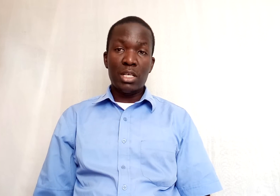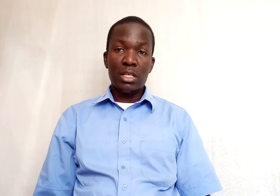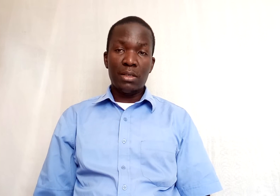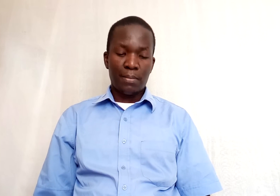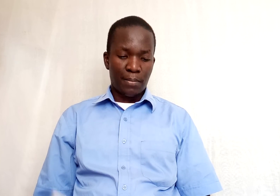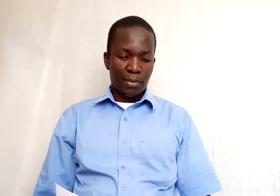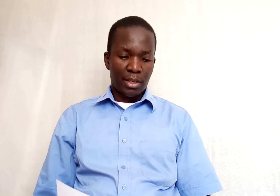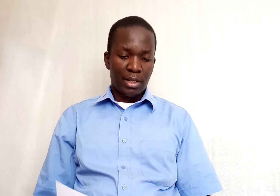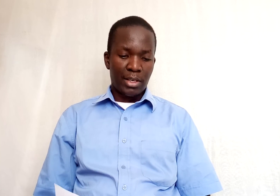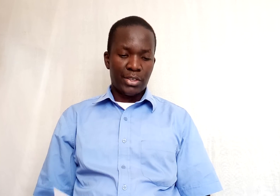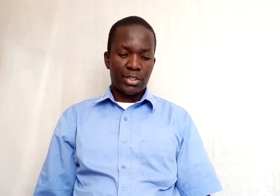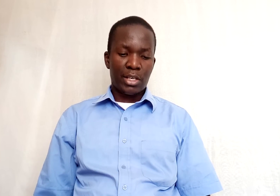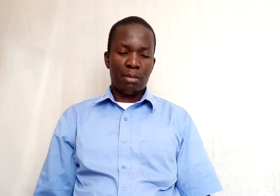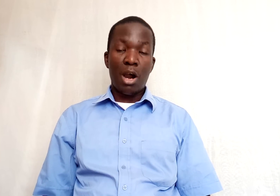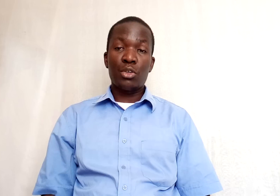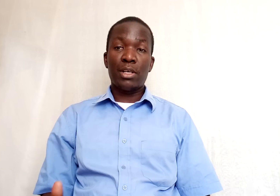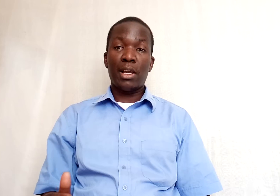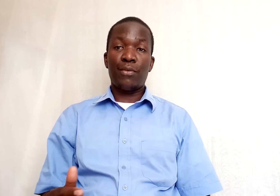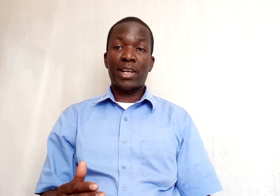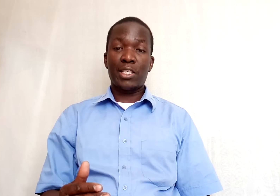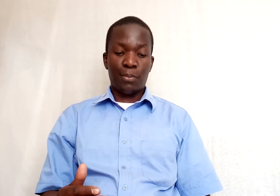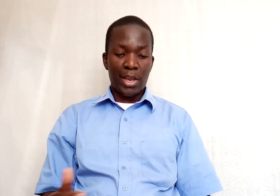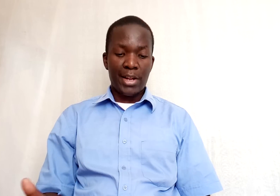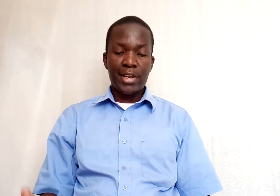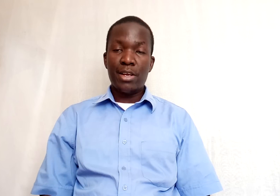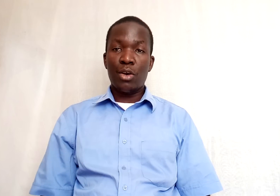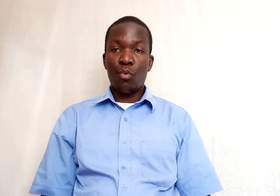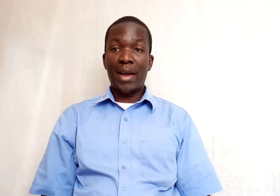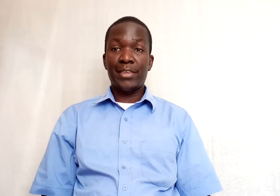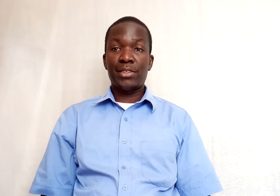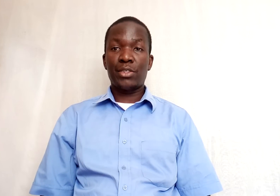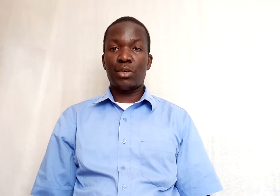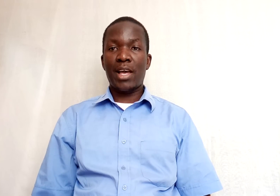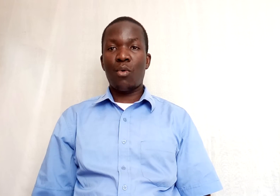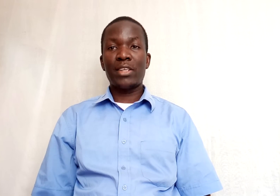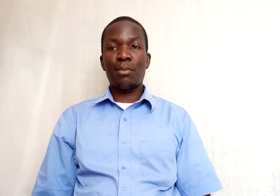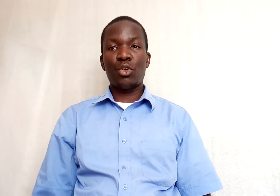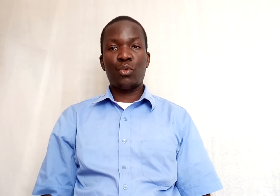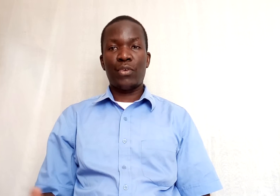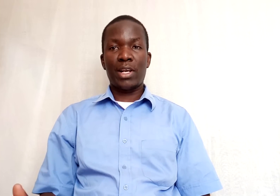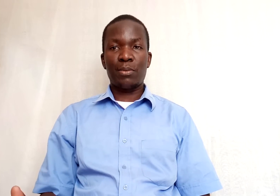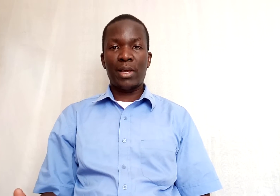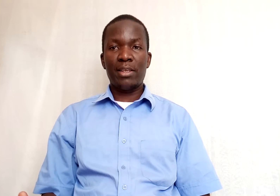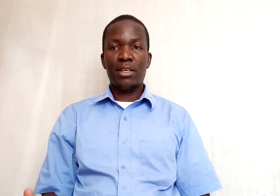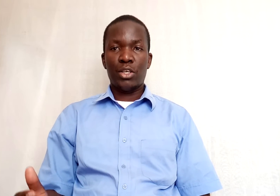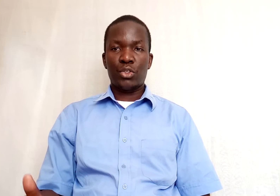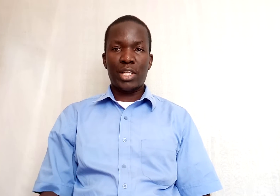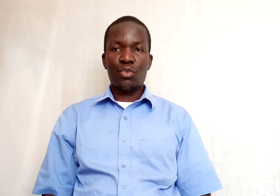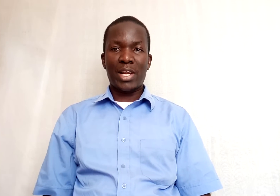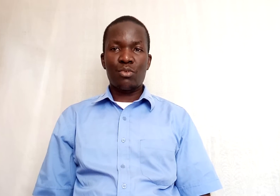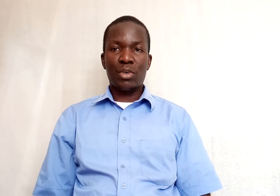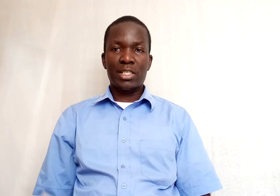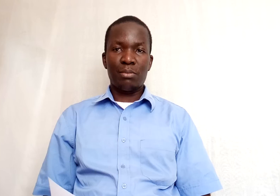B is about finger-spelled words. So there are words I'm going to finger-spell so that you write what it